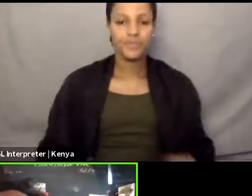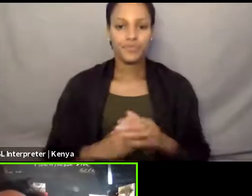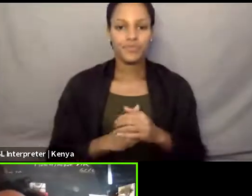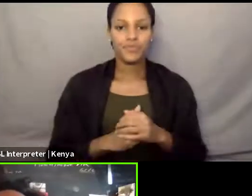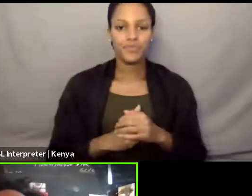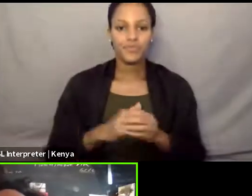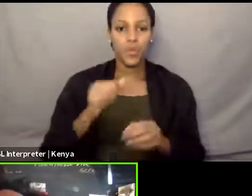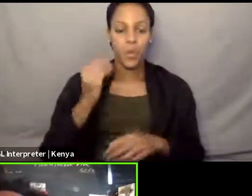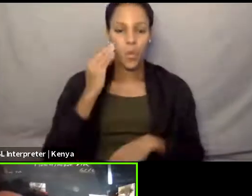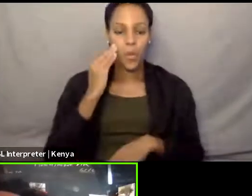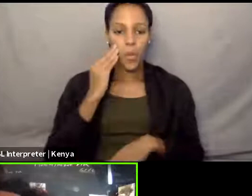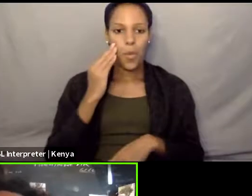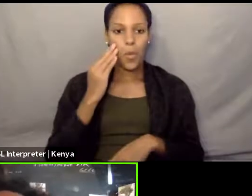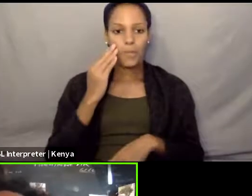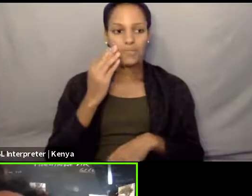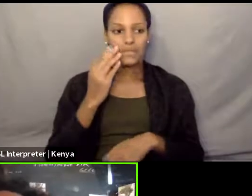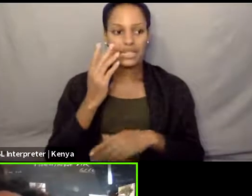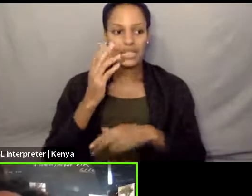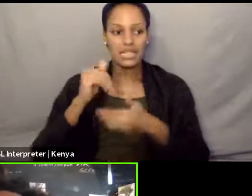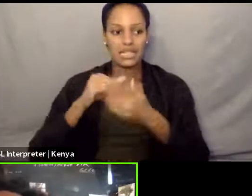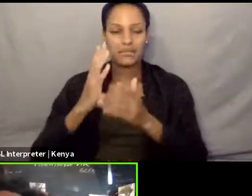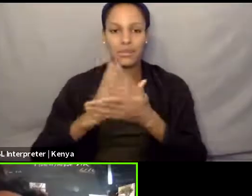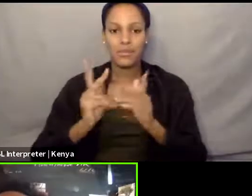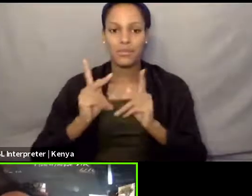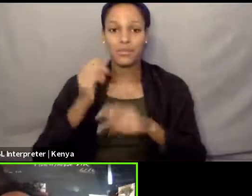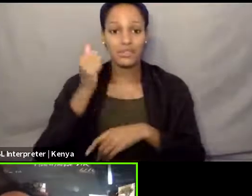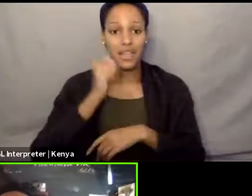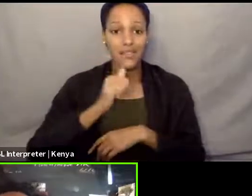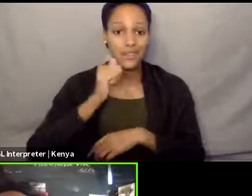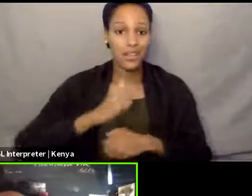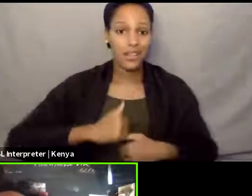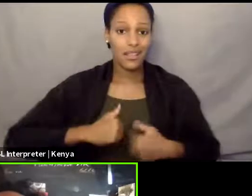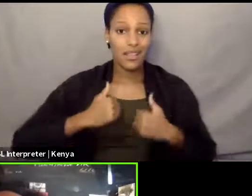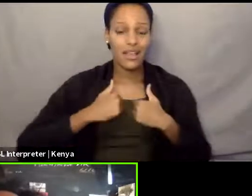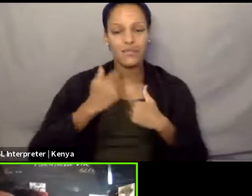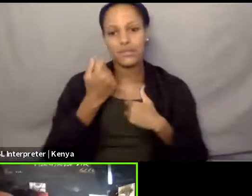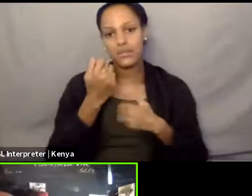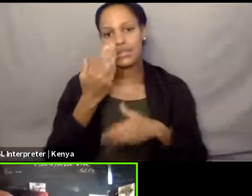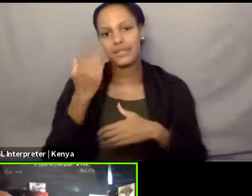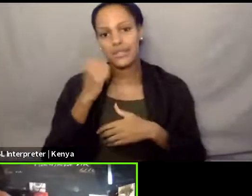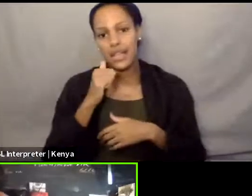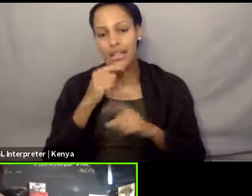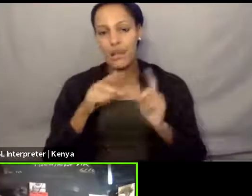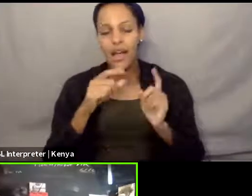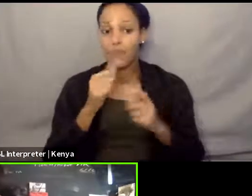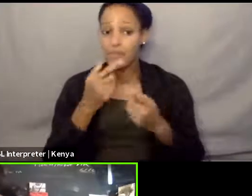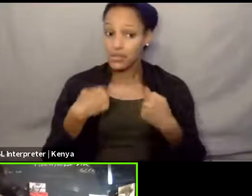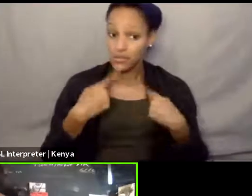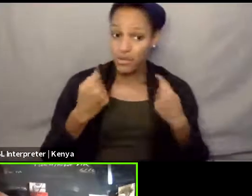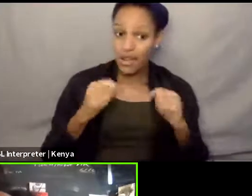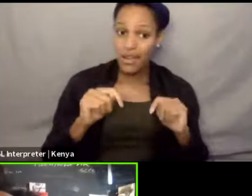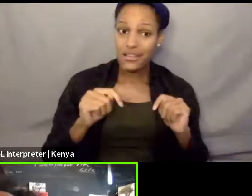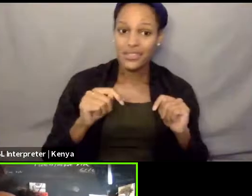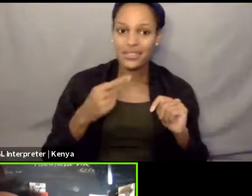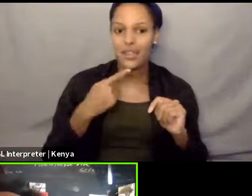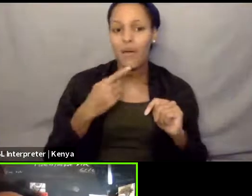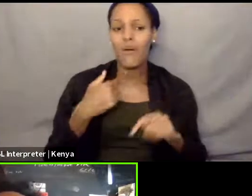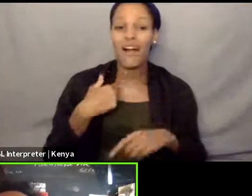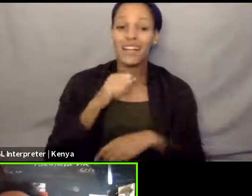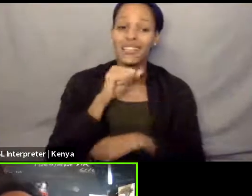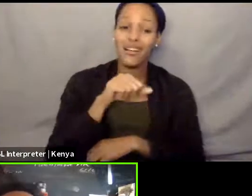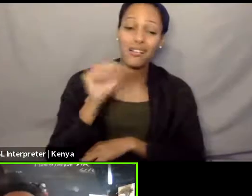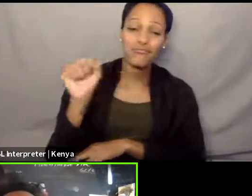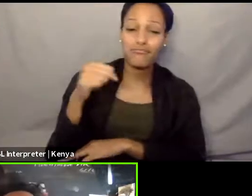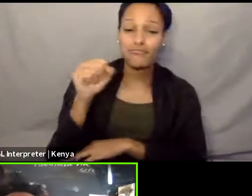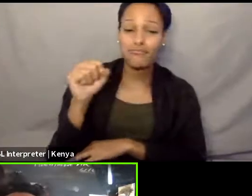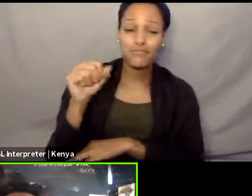in one's daily life, and that's what this is, it's a kind of daily thing. I'm not actually trying just to be like, you know, I really love bobblehead dolls, or I